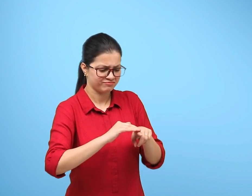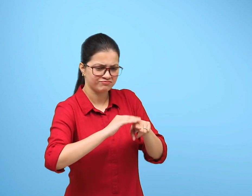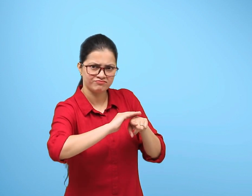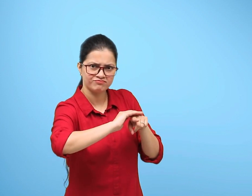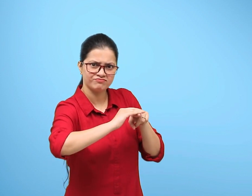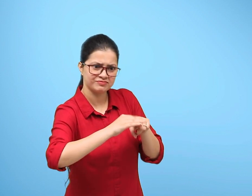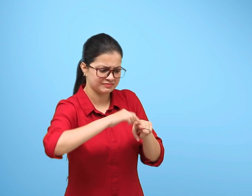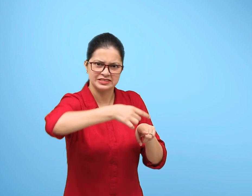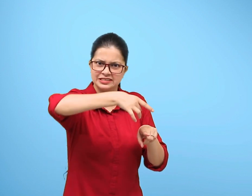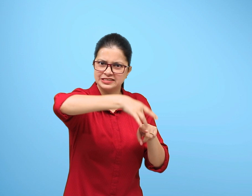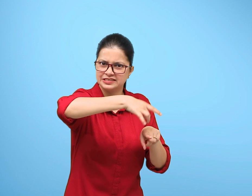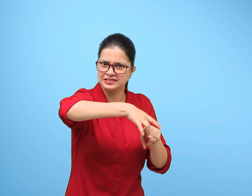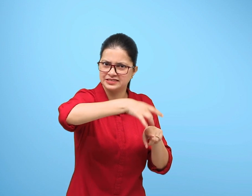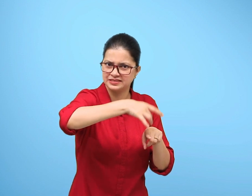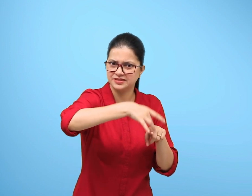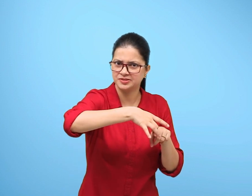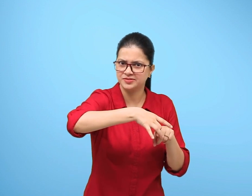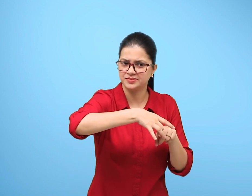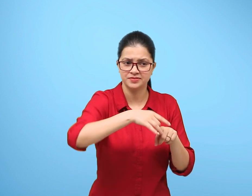has an outer skeleton,